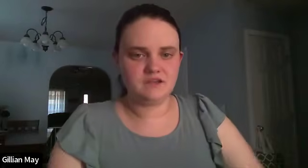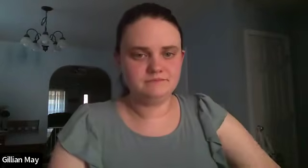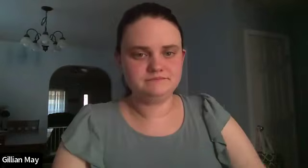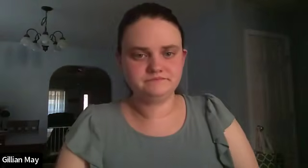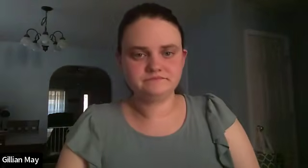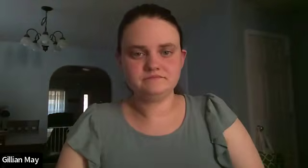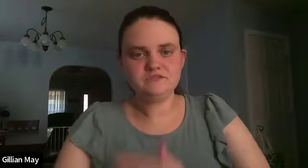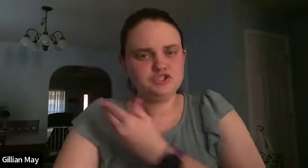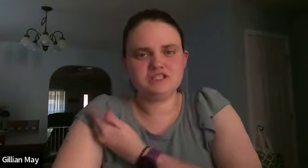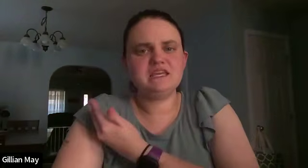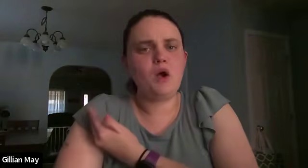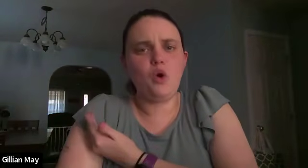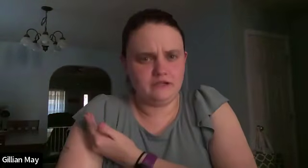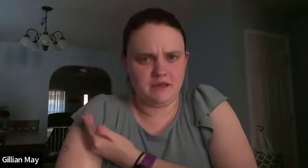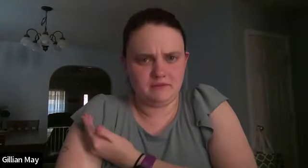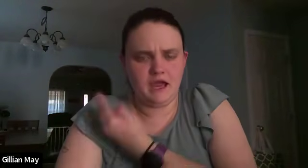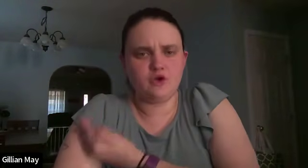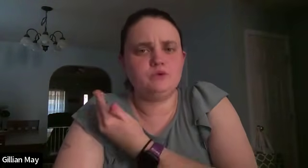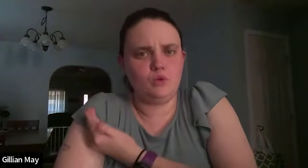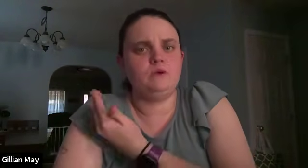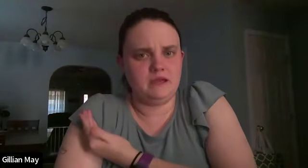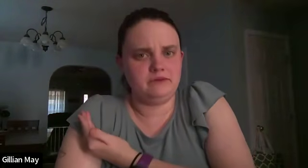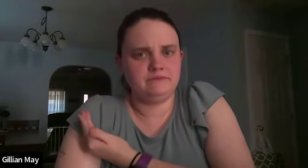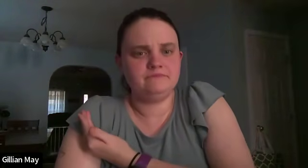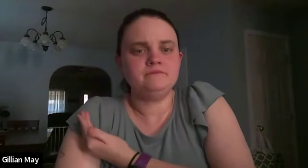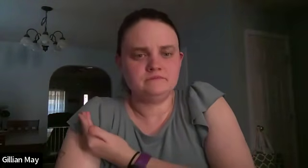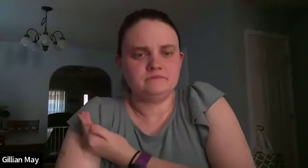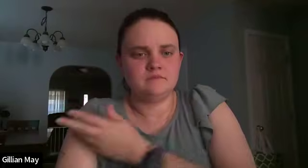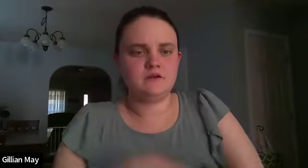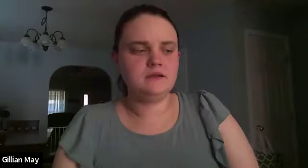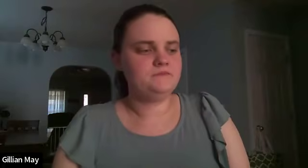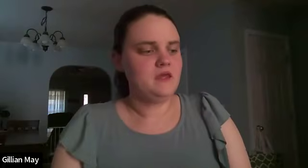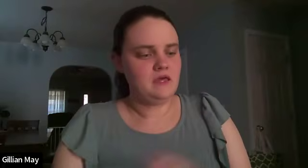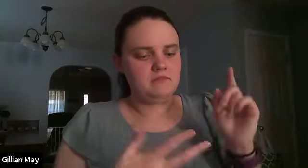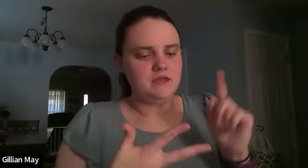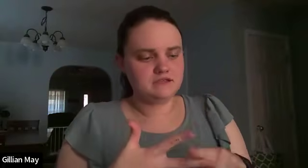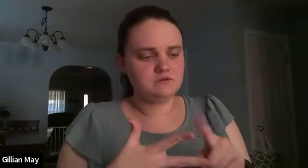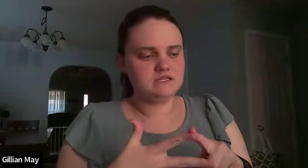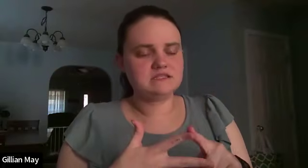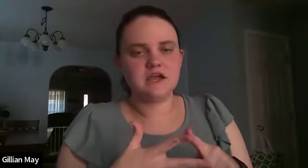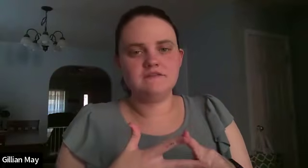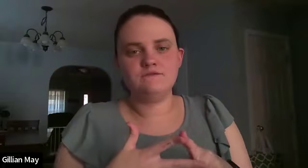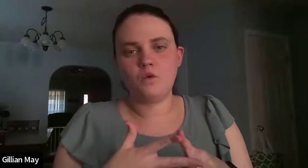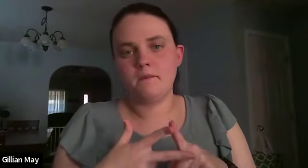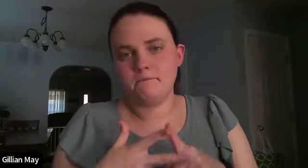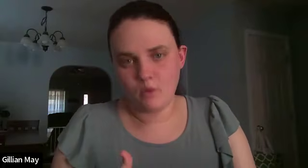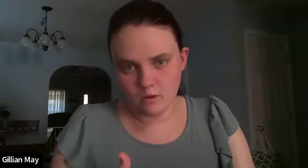Okay? Just think about holding a baby, how you would hold a baby. All right? The next one is the sign for